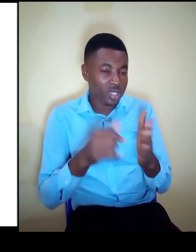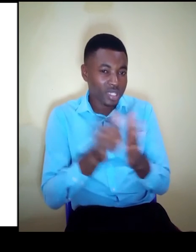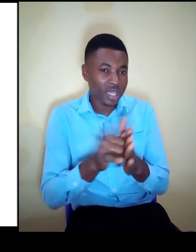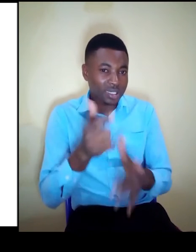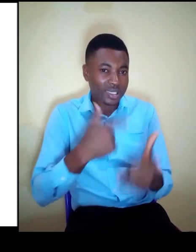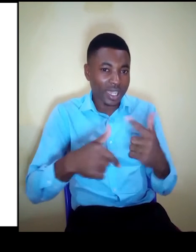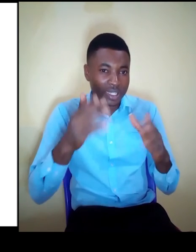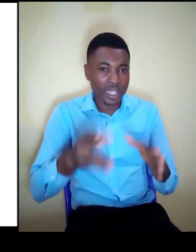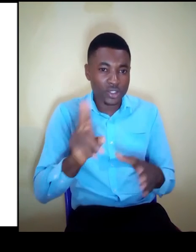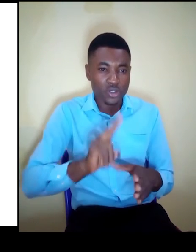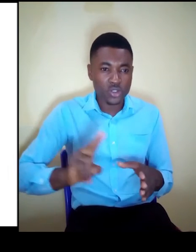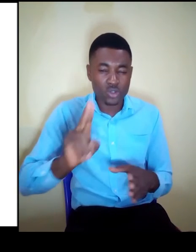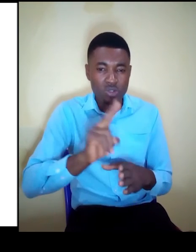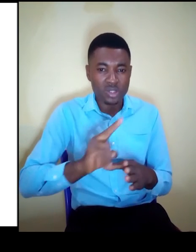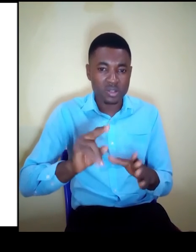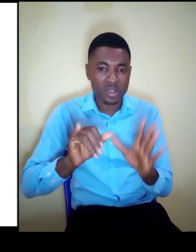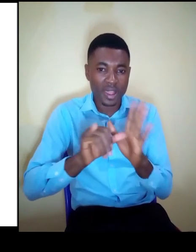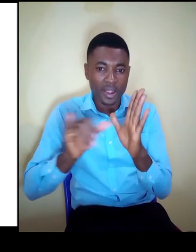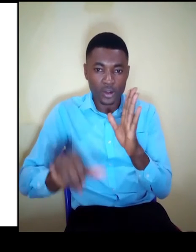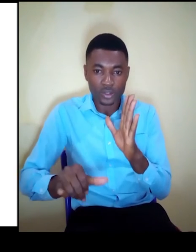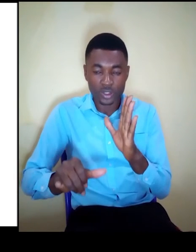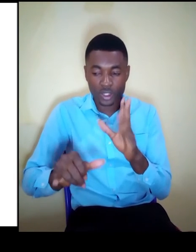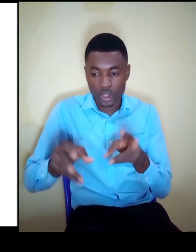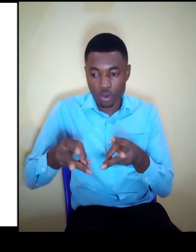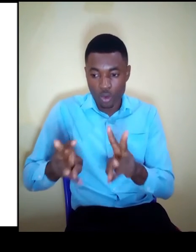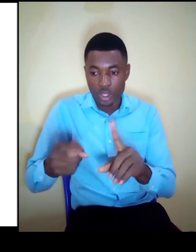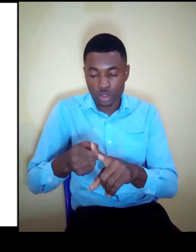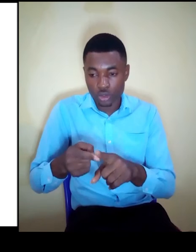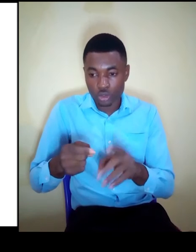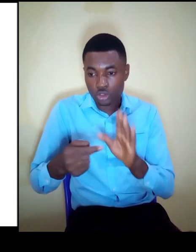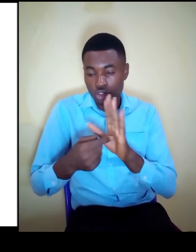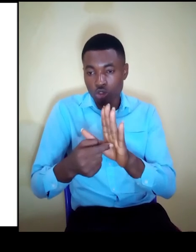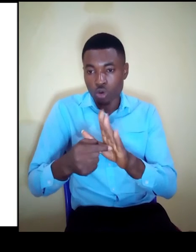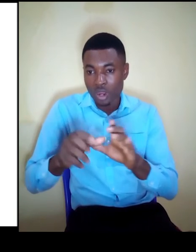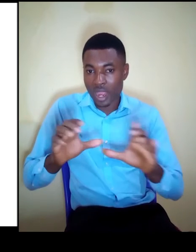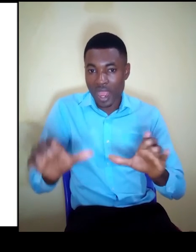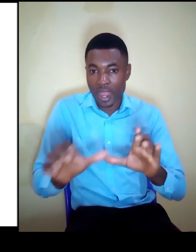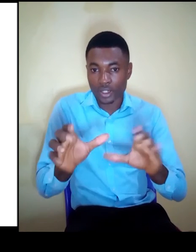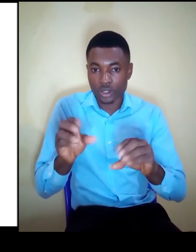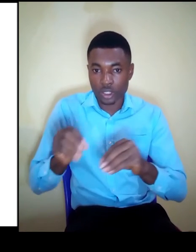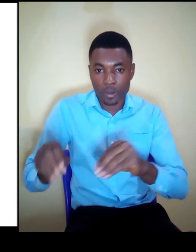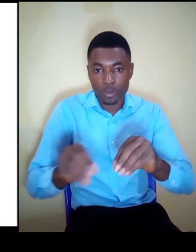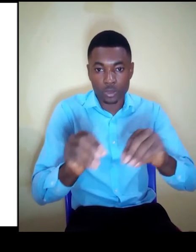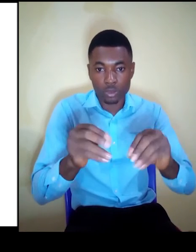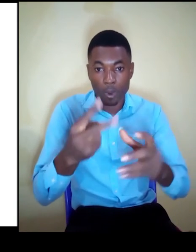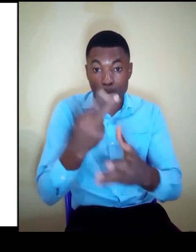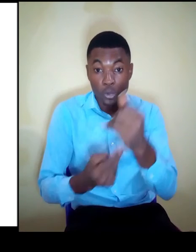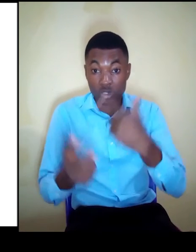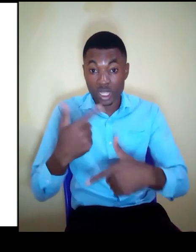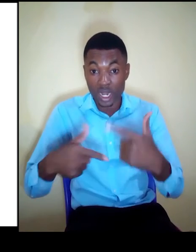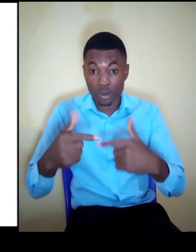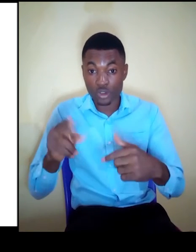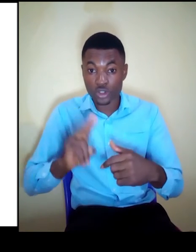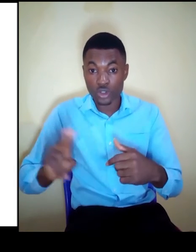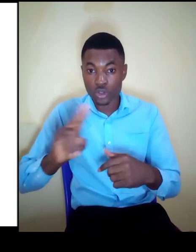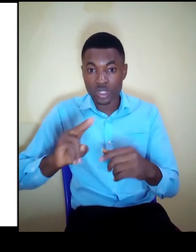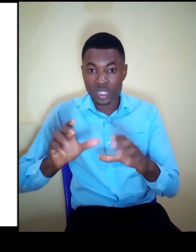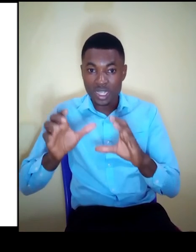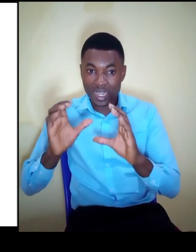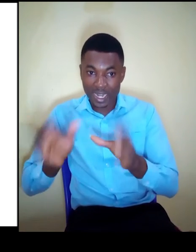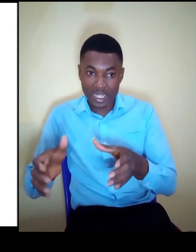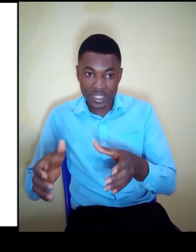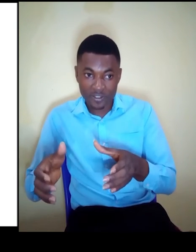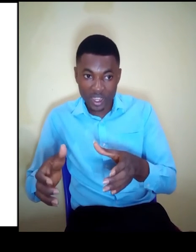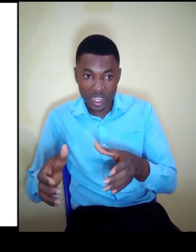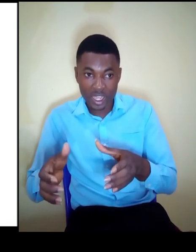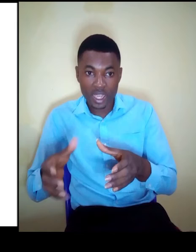iconic strategies to express action and motion. That is, both sign languages use classified predicates for motion and action.